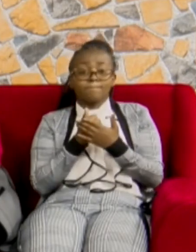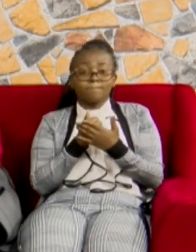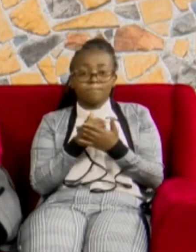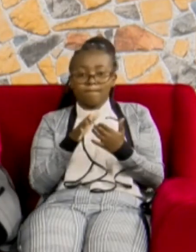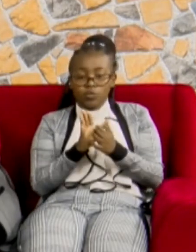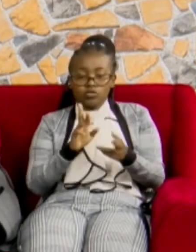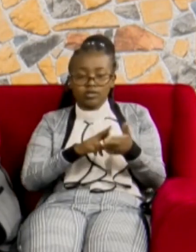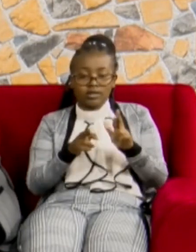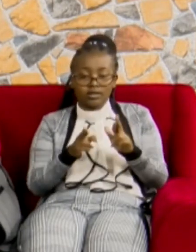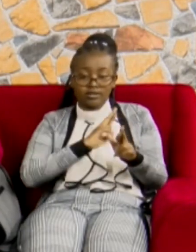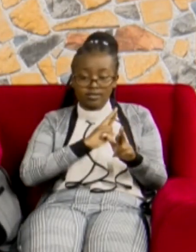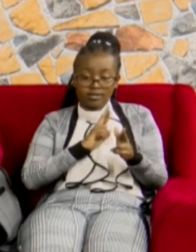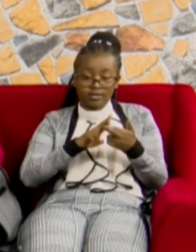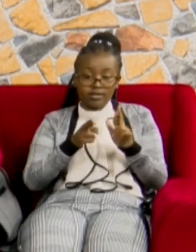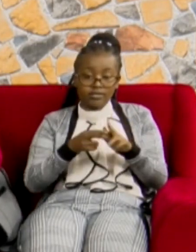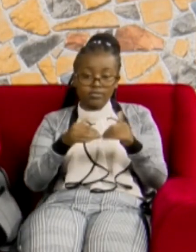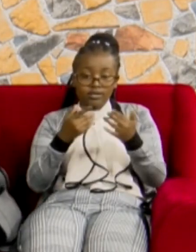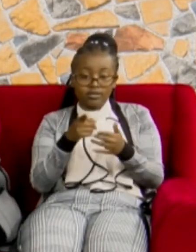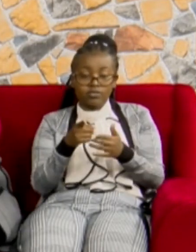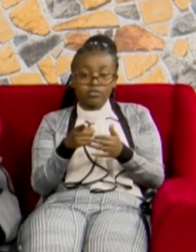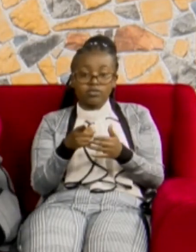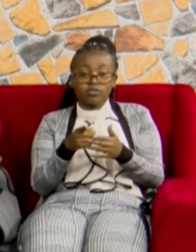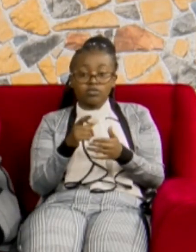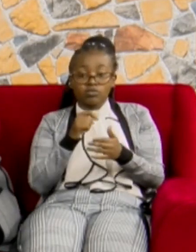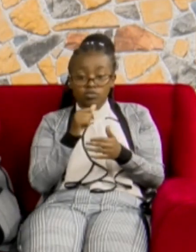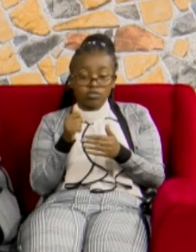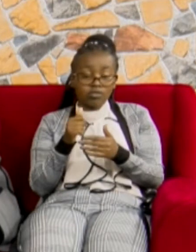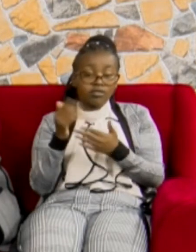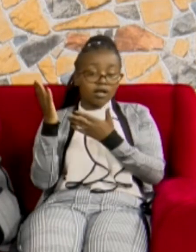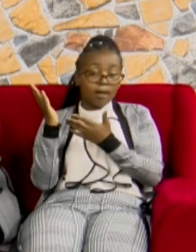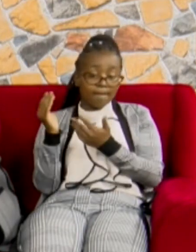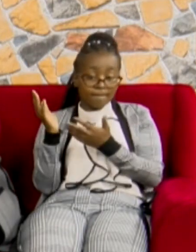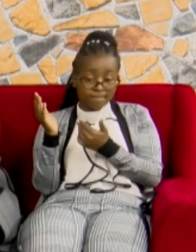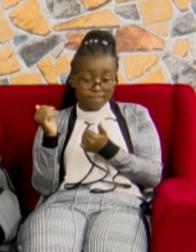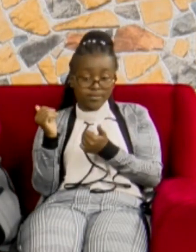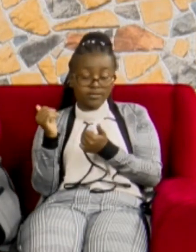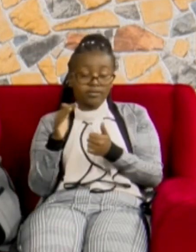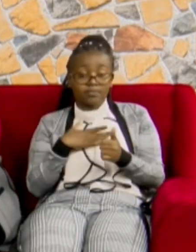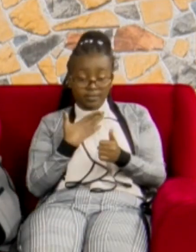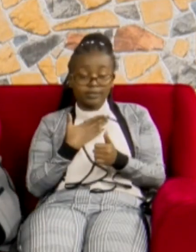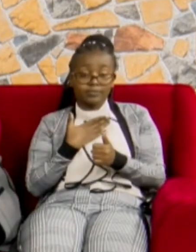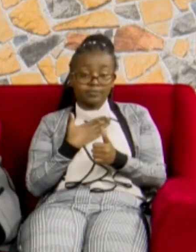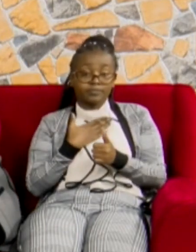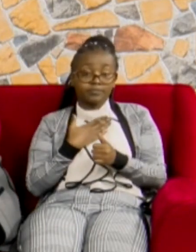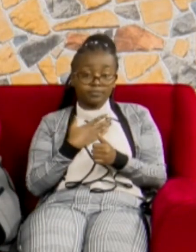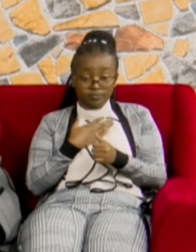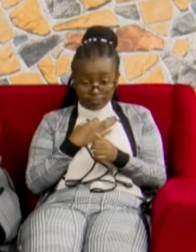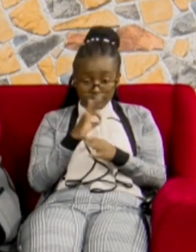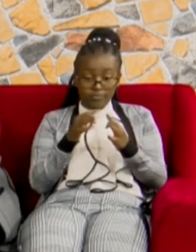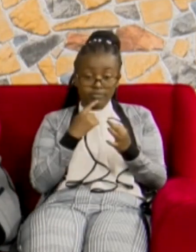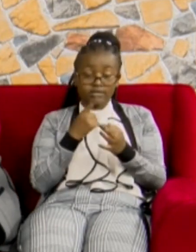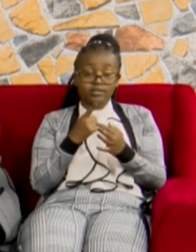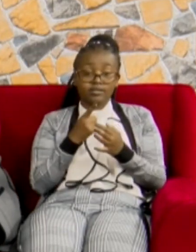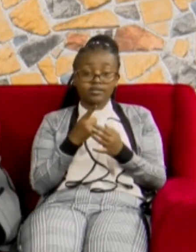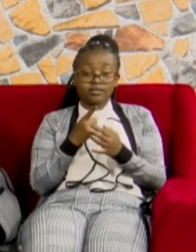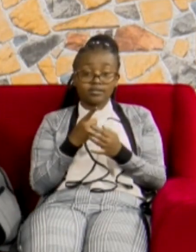willing. Just okay. Those are my hopes and my aspirations. Is that if I say I do